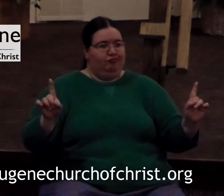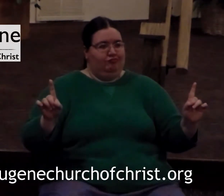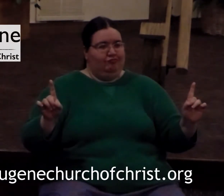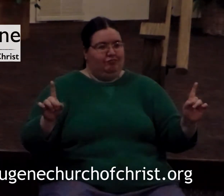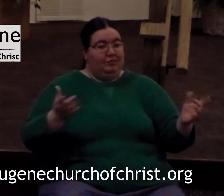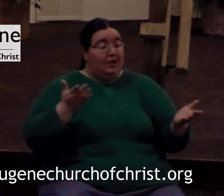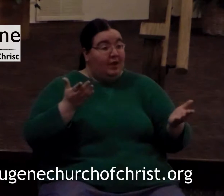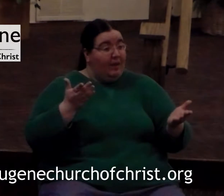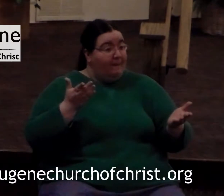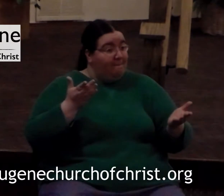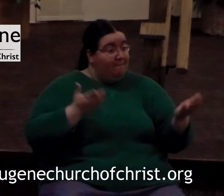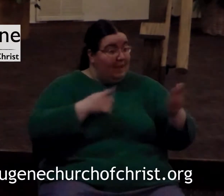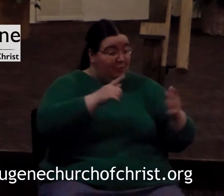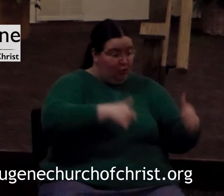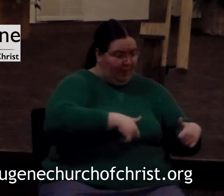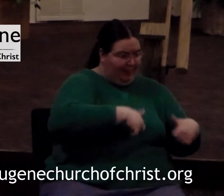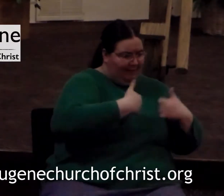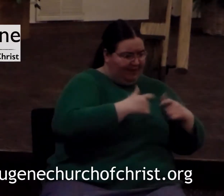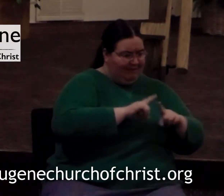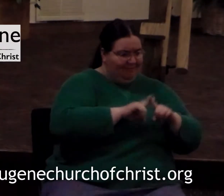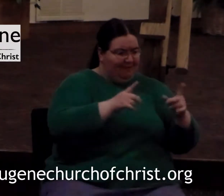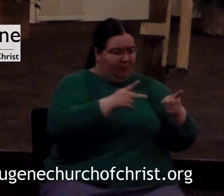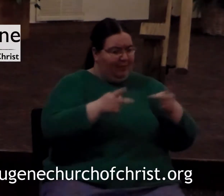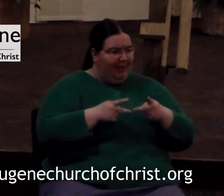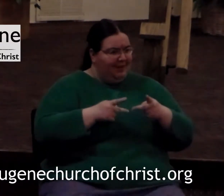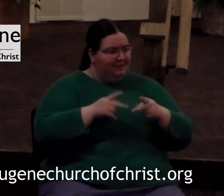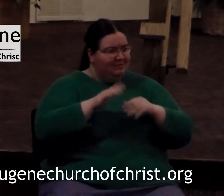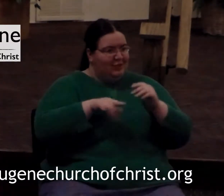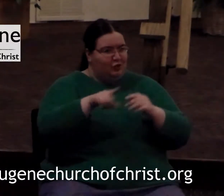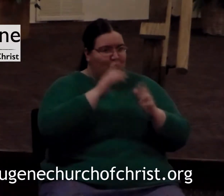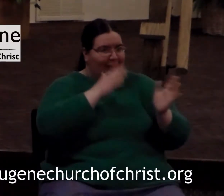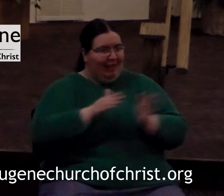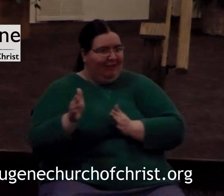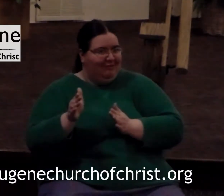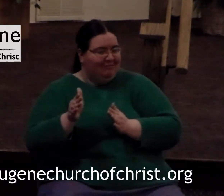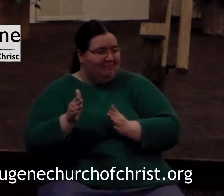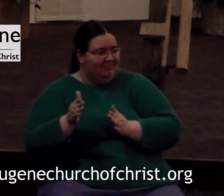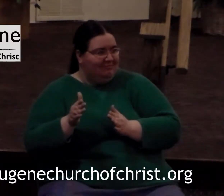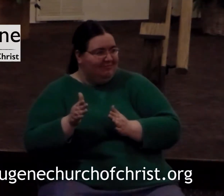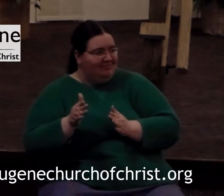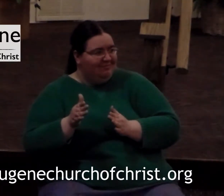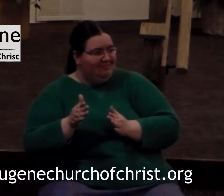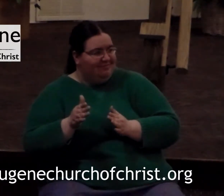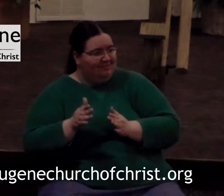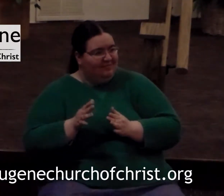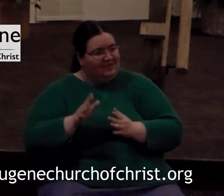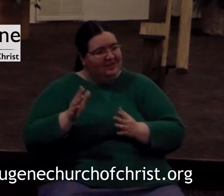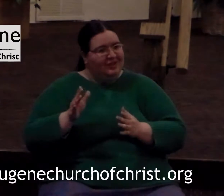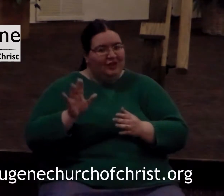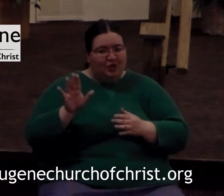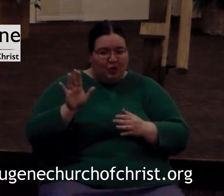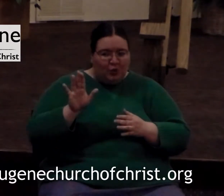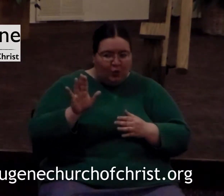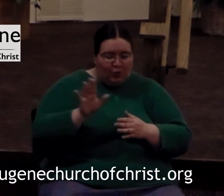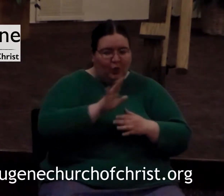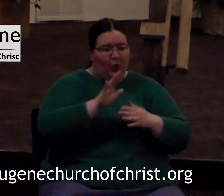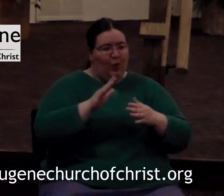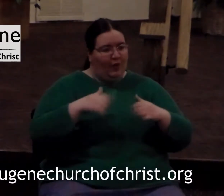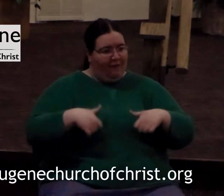There are a lot of things that have come along on your path, but at the same time, the things on your path have brought you here today. And is it the Lord's